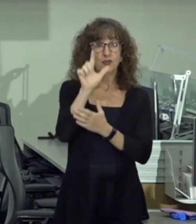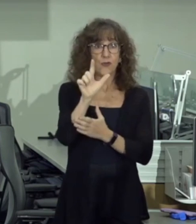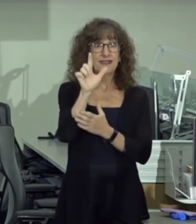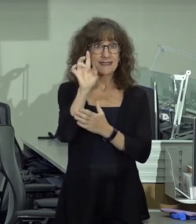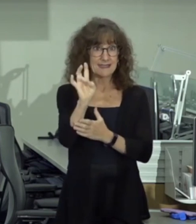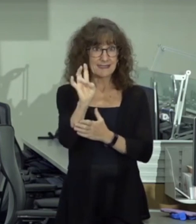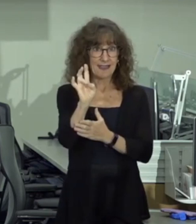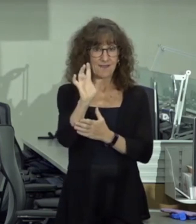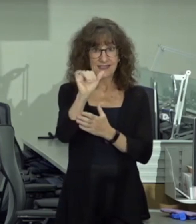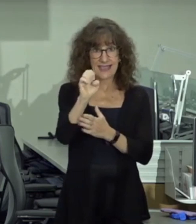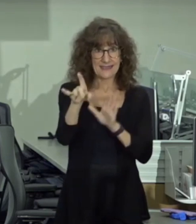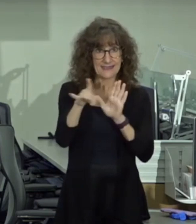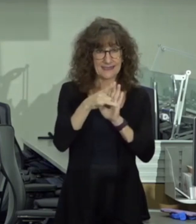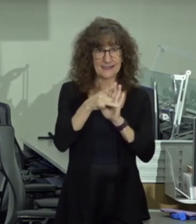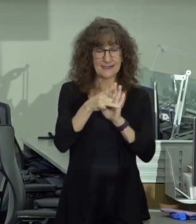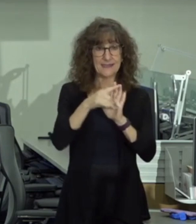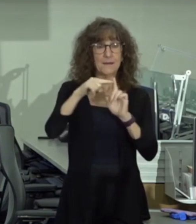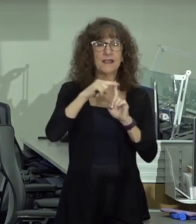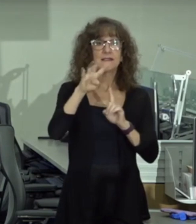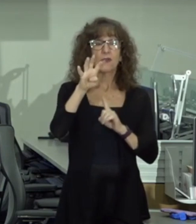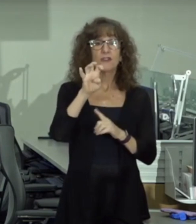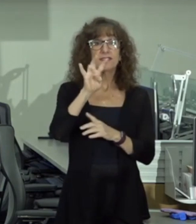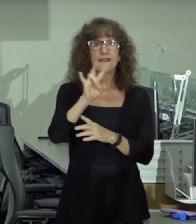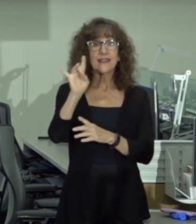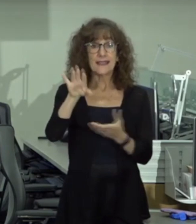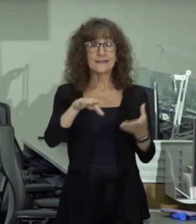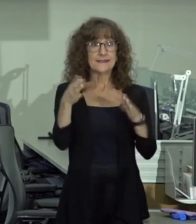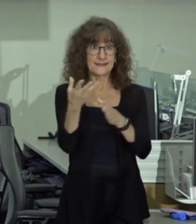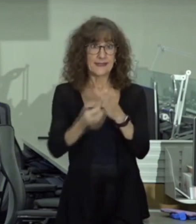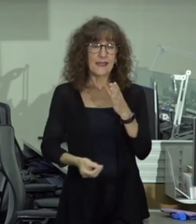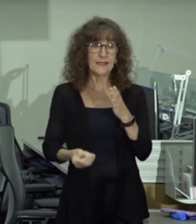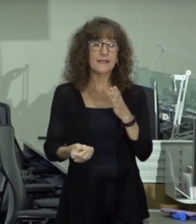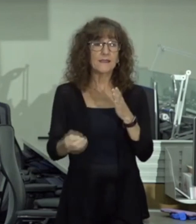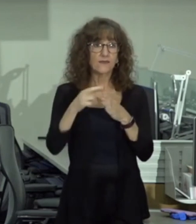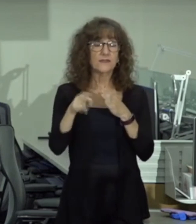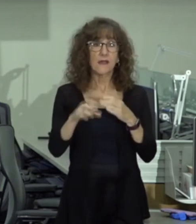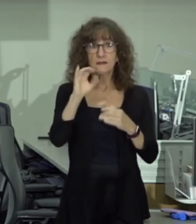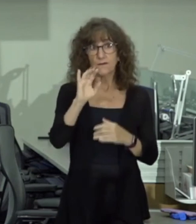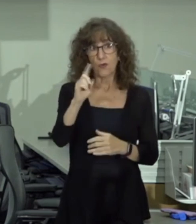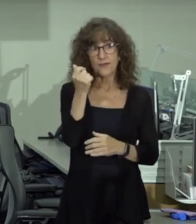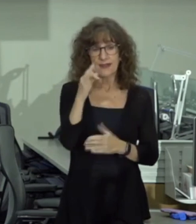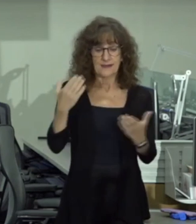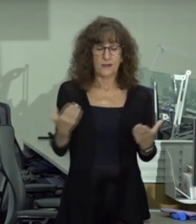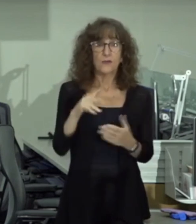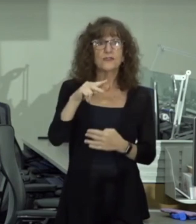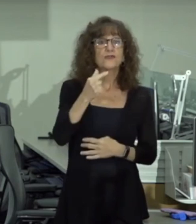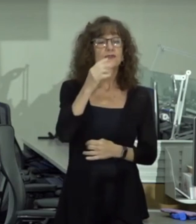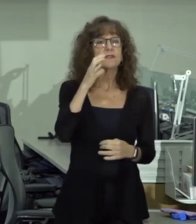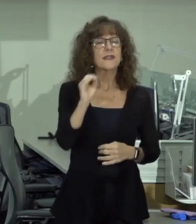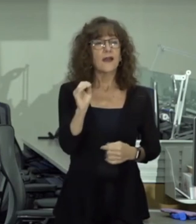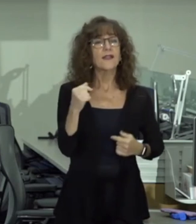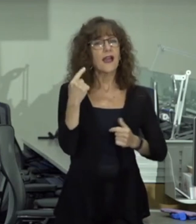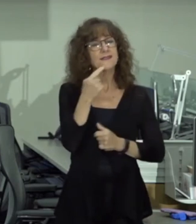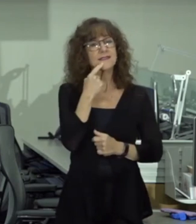14,627 cases, as well as 478 deaths as a result of COVID-19 in Prince George's County. And